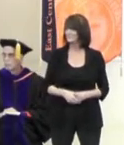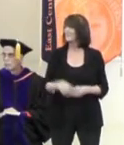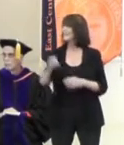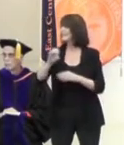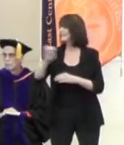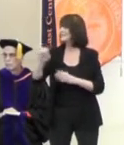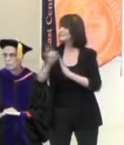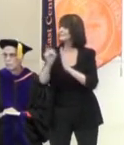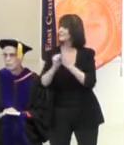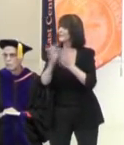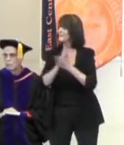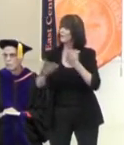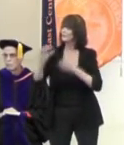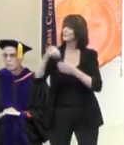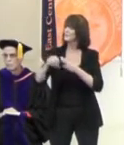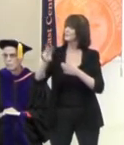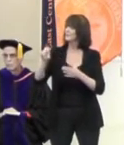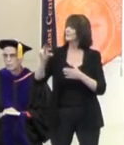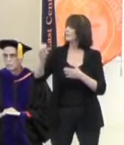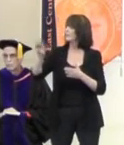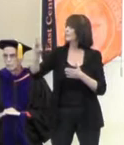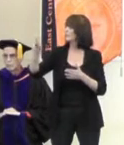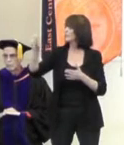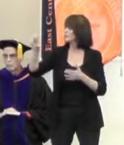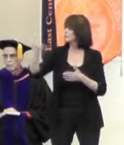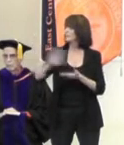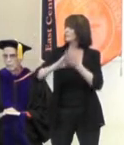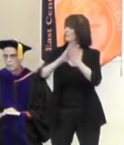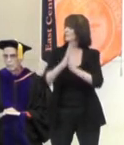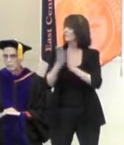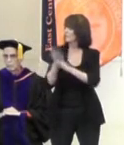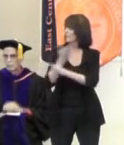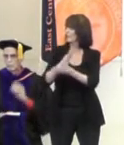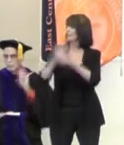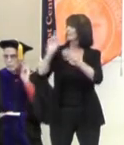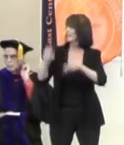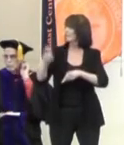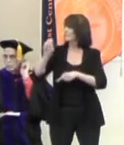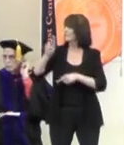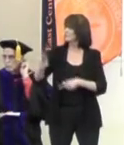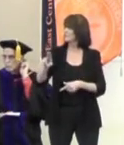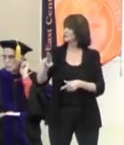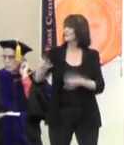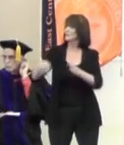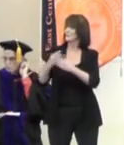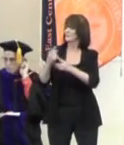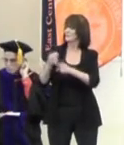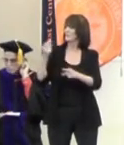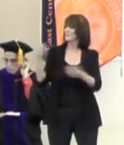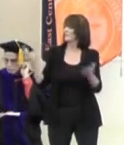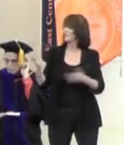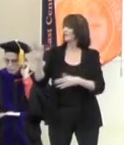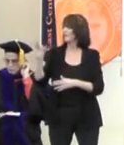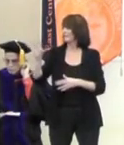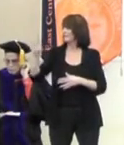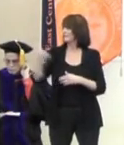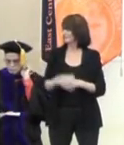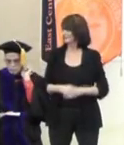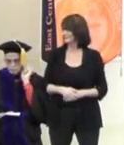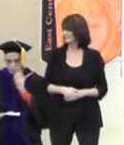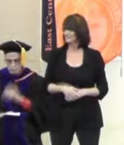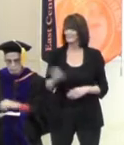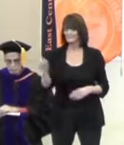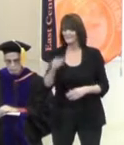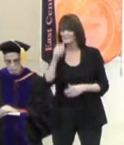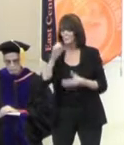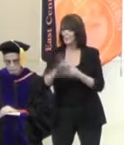Eastern Oklahoma College in Wilburton before he came to ECU and graduated from here in 1950. He and his